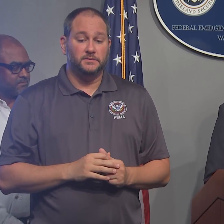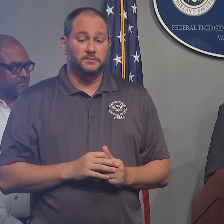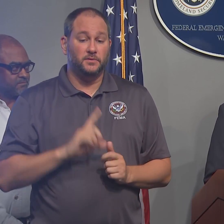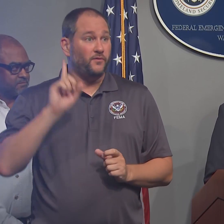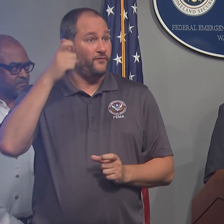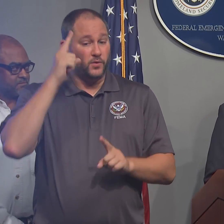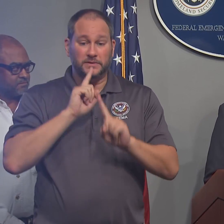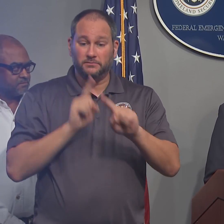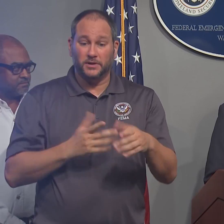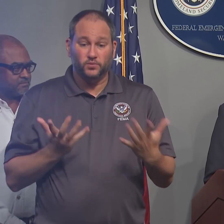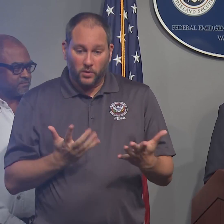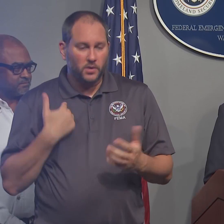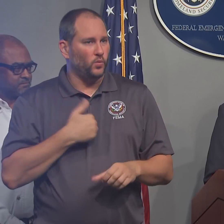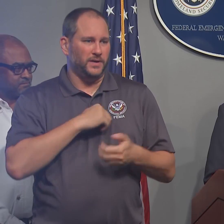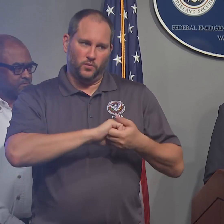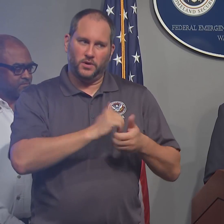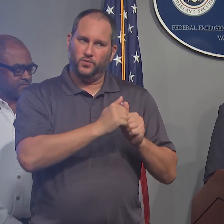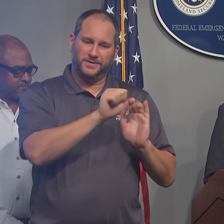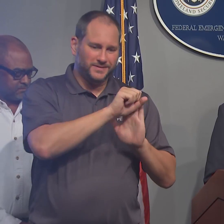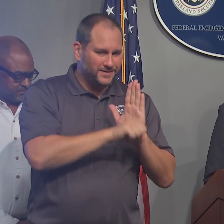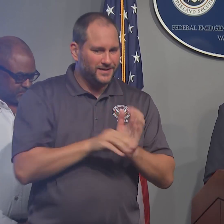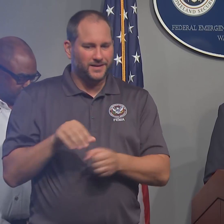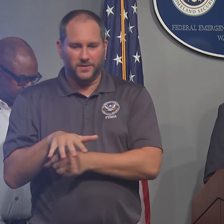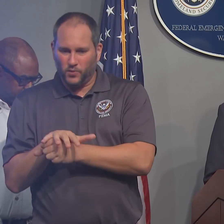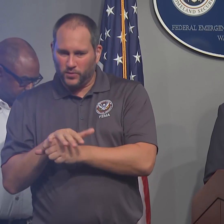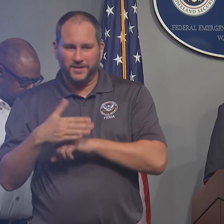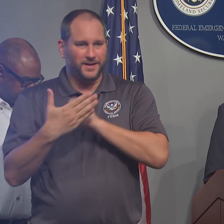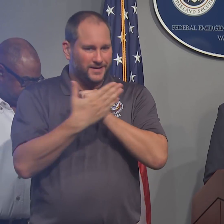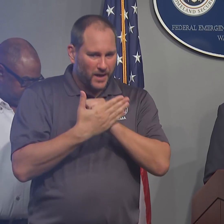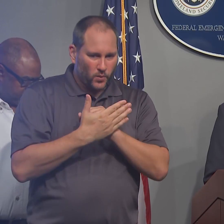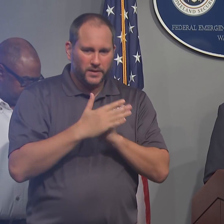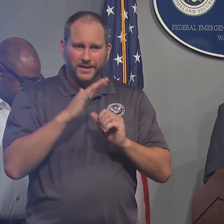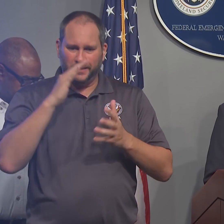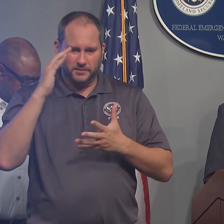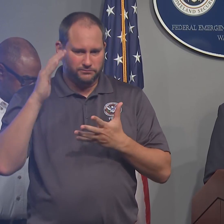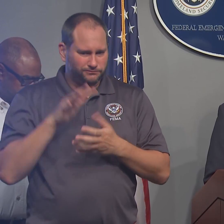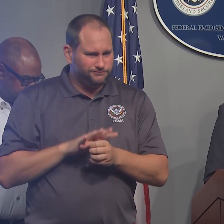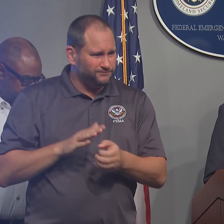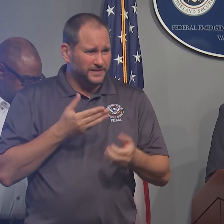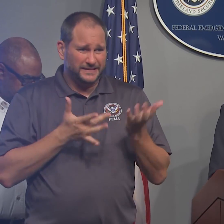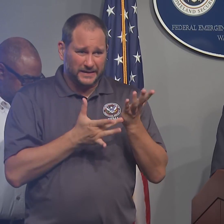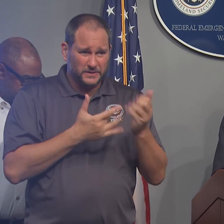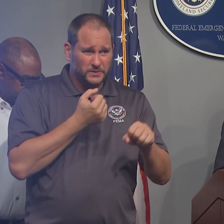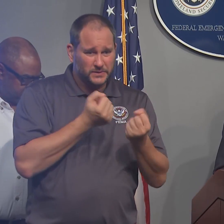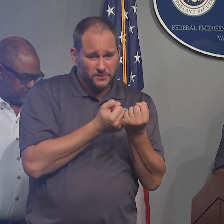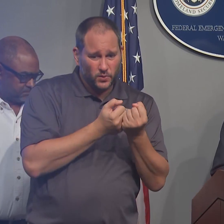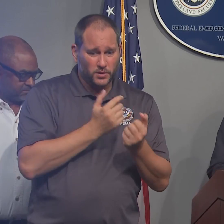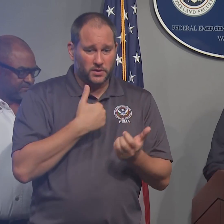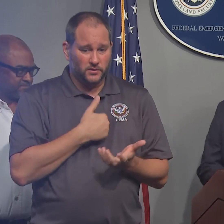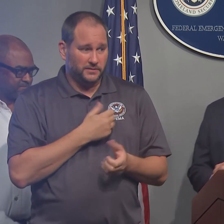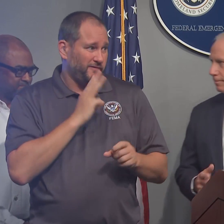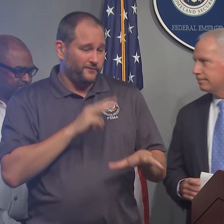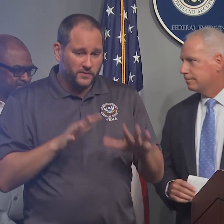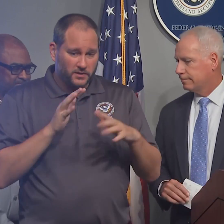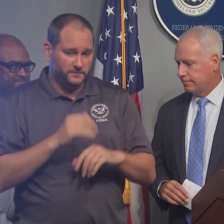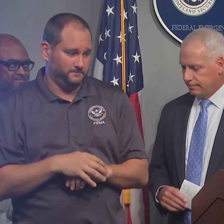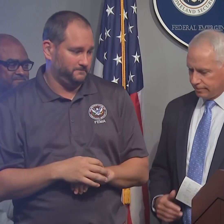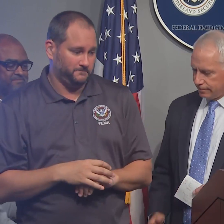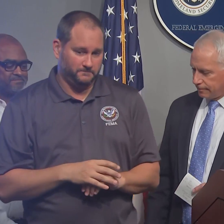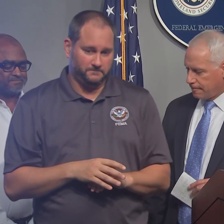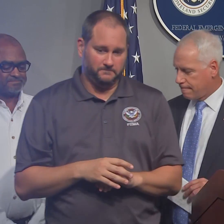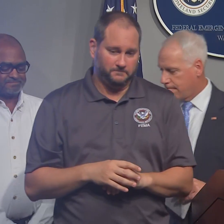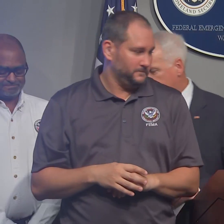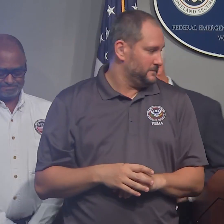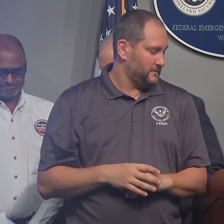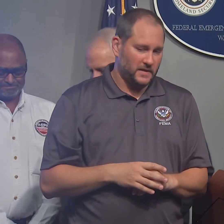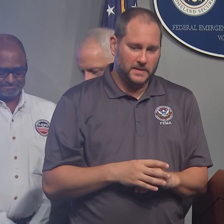to provide technical assistance in flood fighting, both before the storm and after. Thank you. Thank